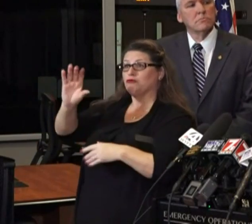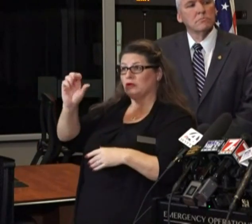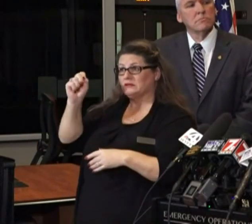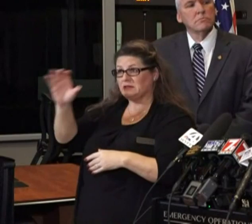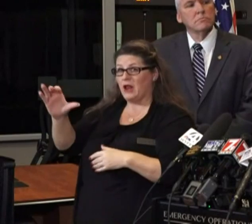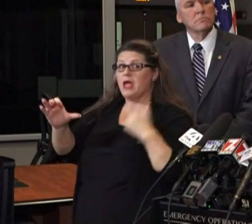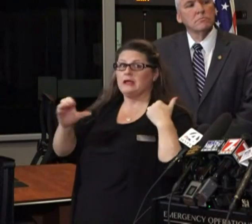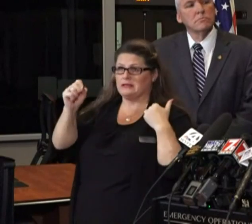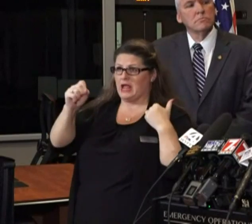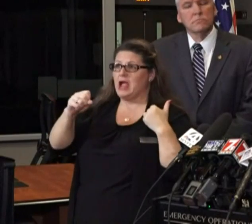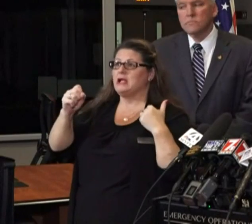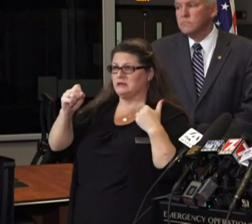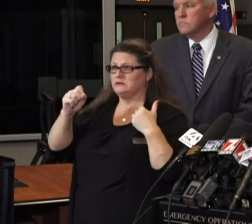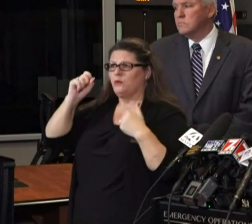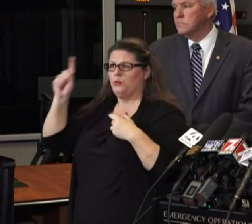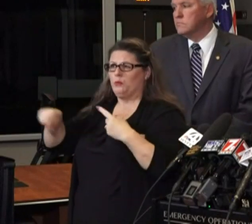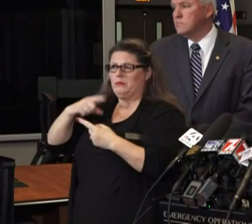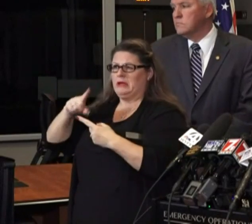When? Over a week ago.